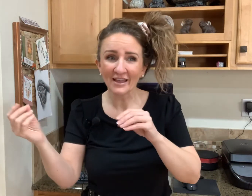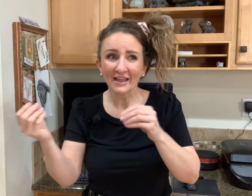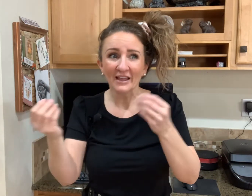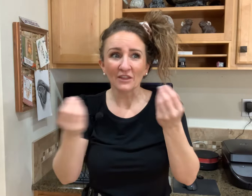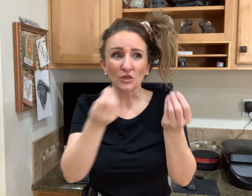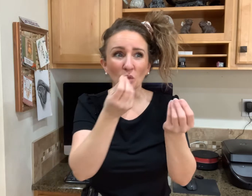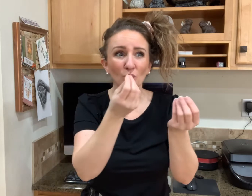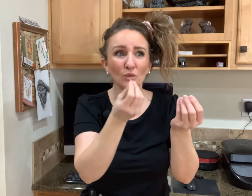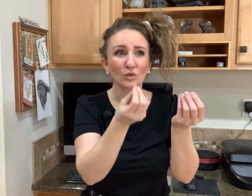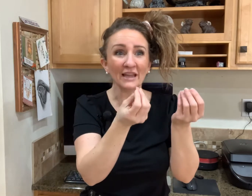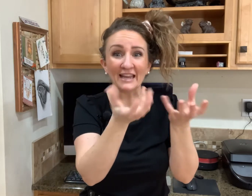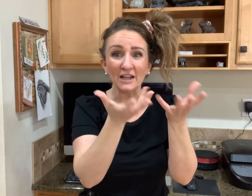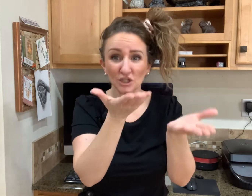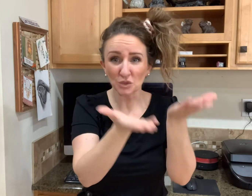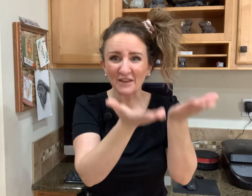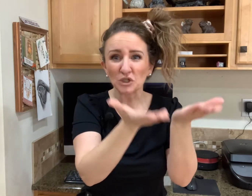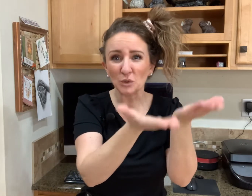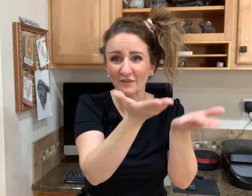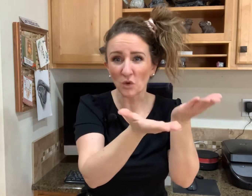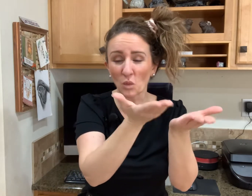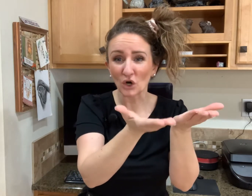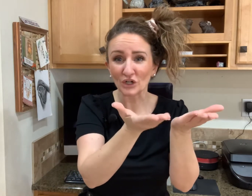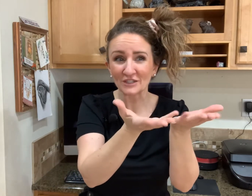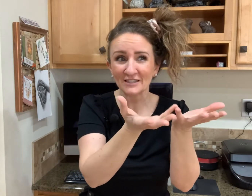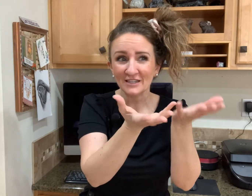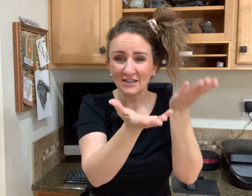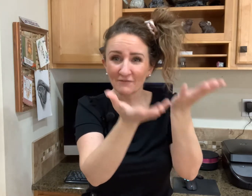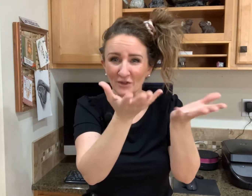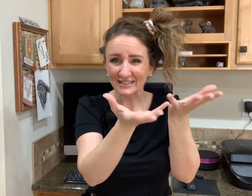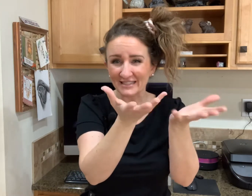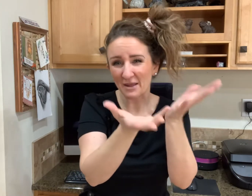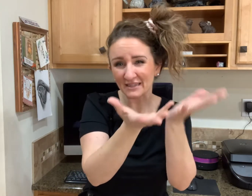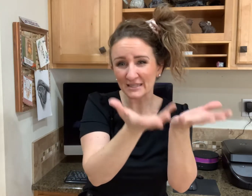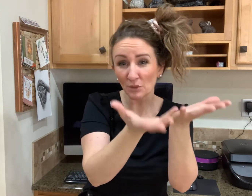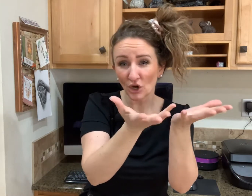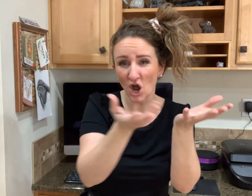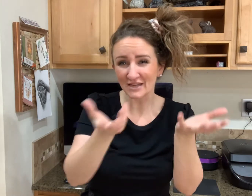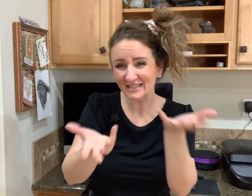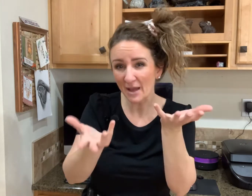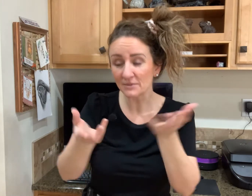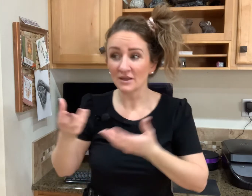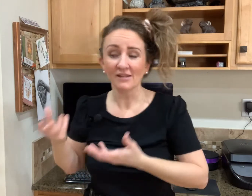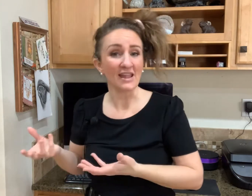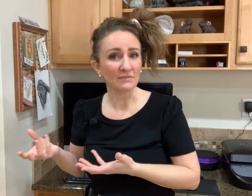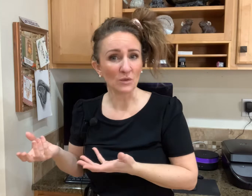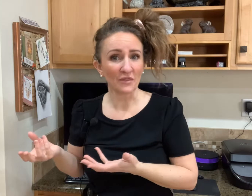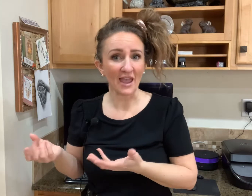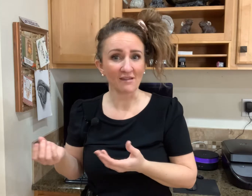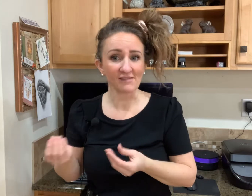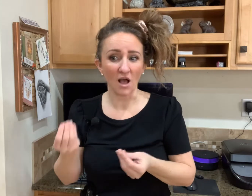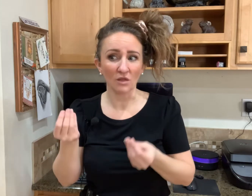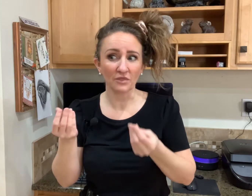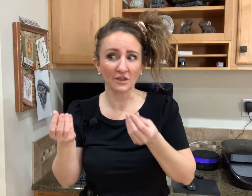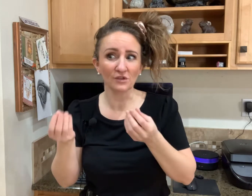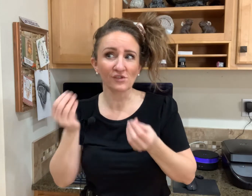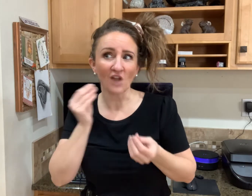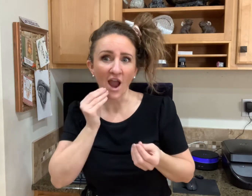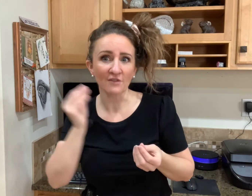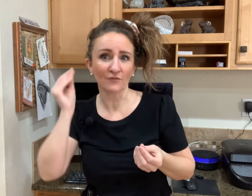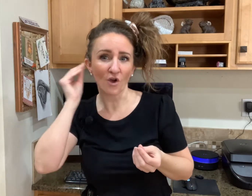in English, we have 2 different words for the similar concept. Same thing with ASL. The sign for